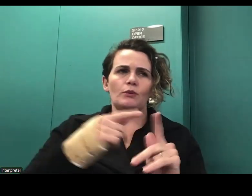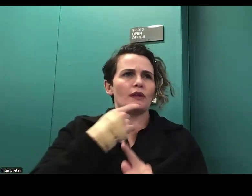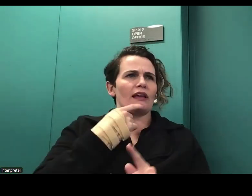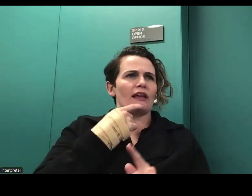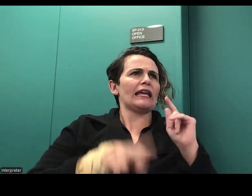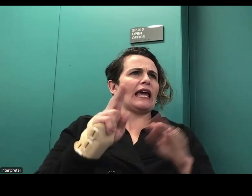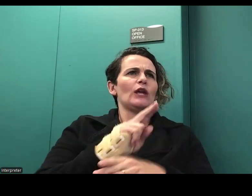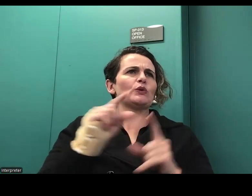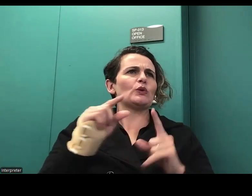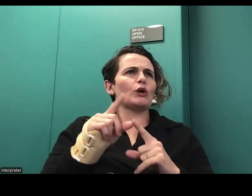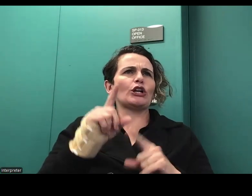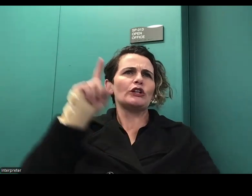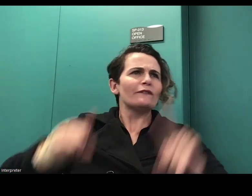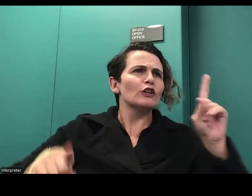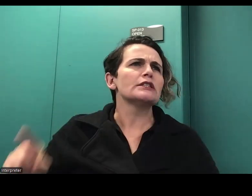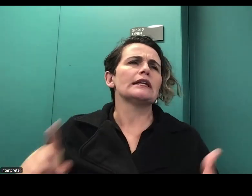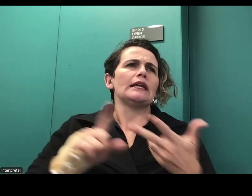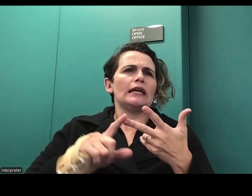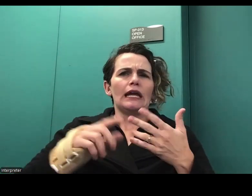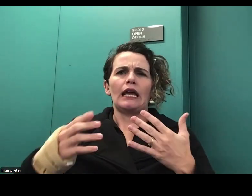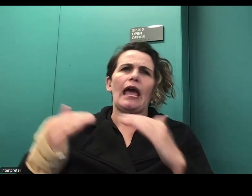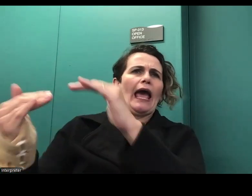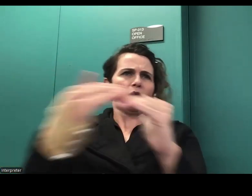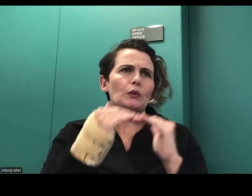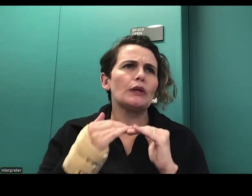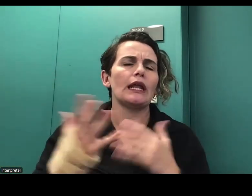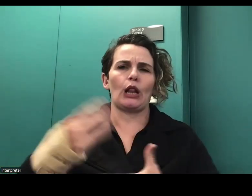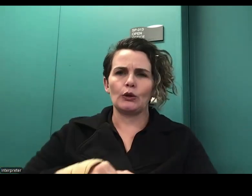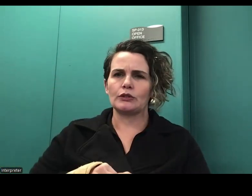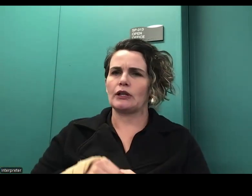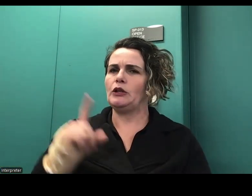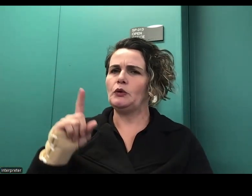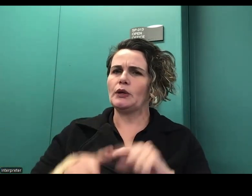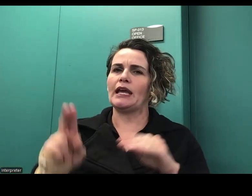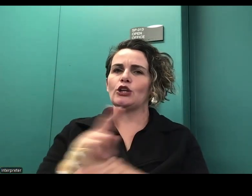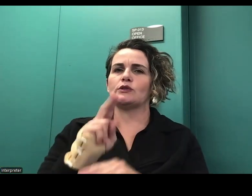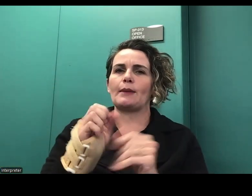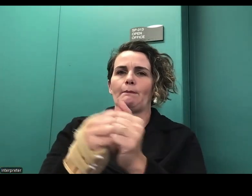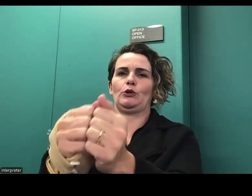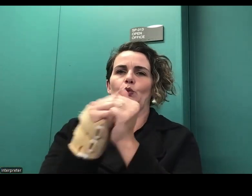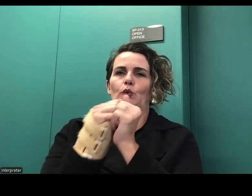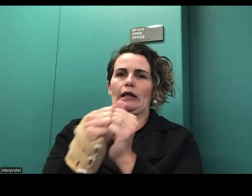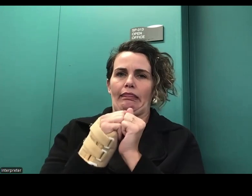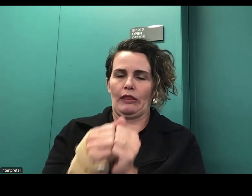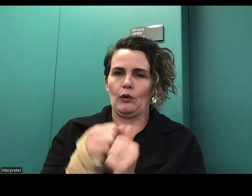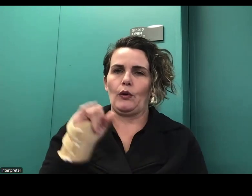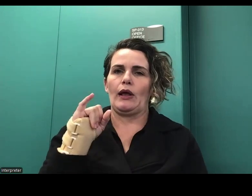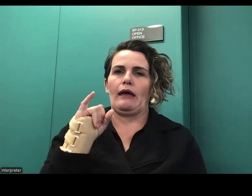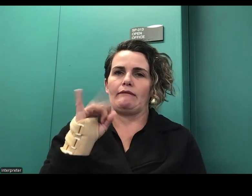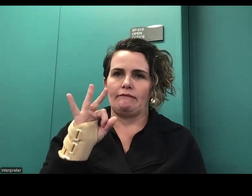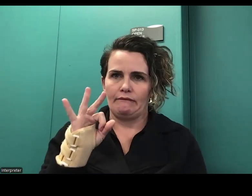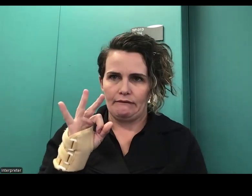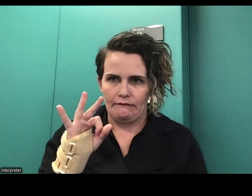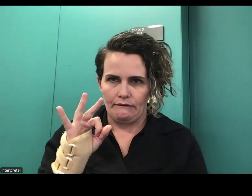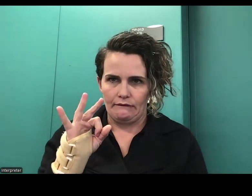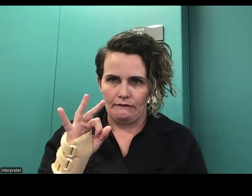diversity, I can't use the word inclusion, I can't use the word equity. You can't use them together to any of